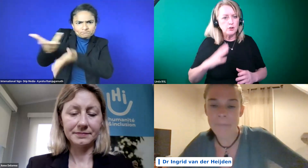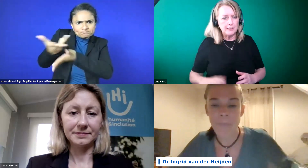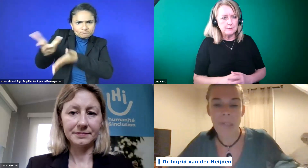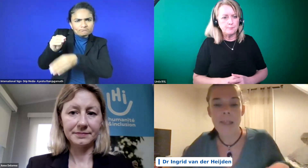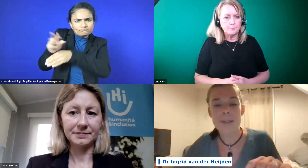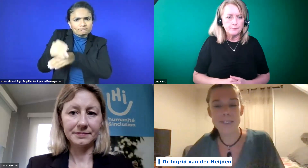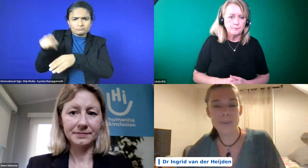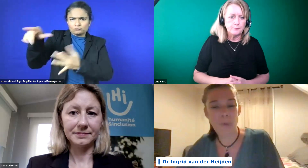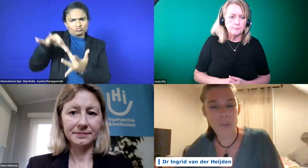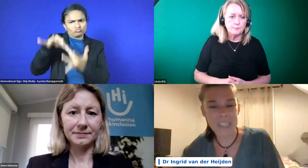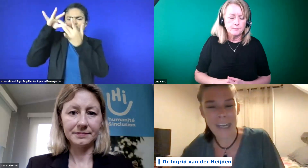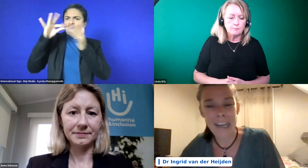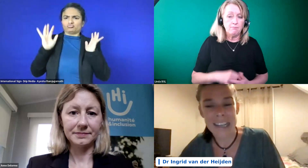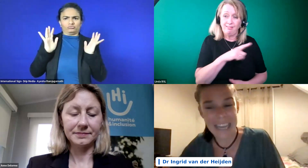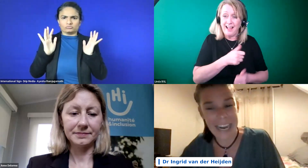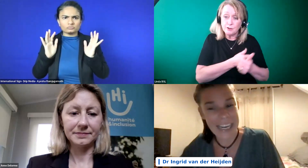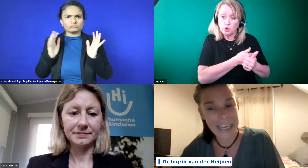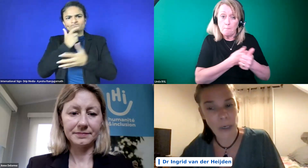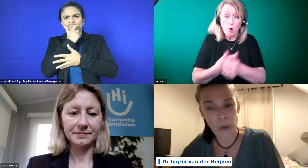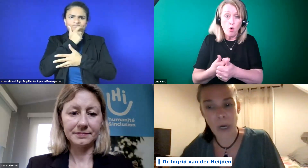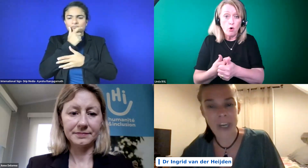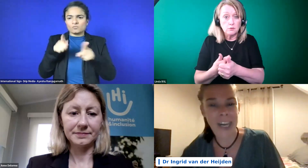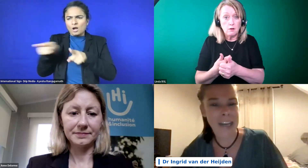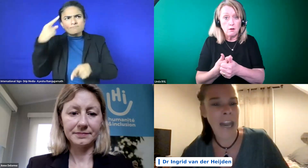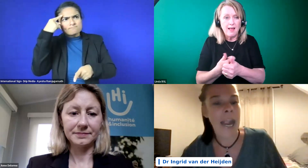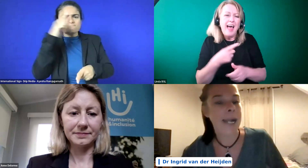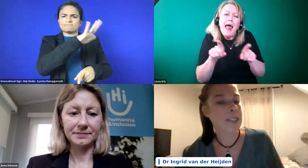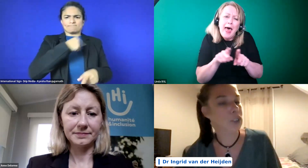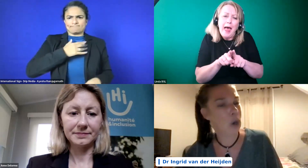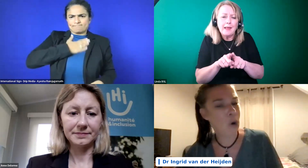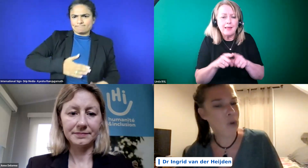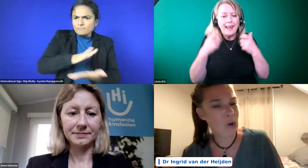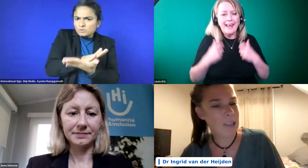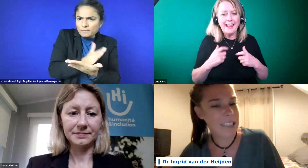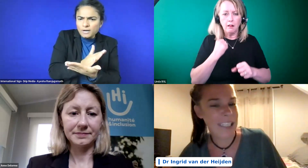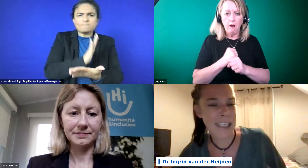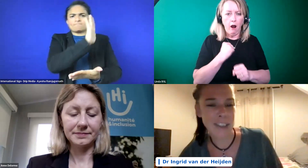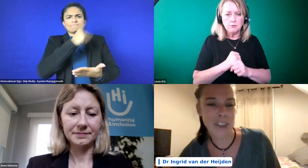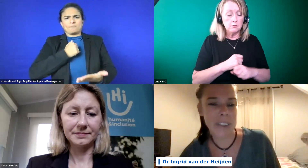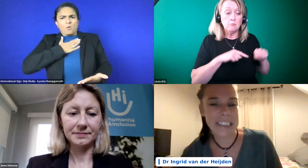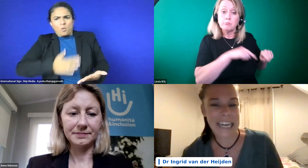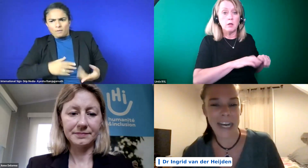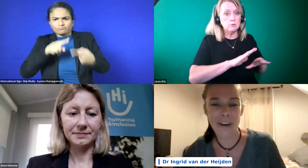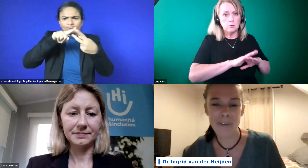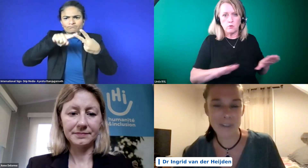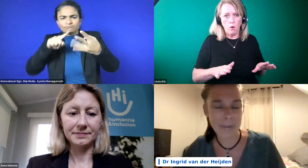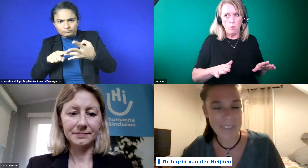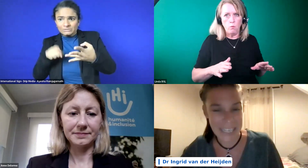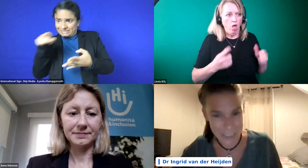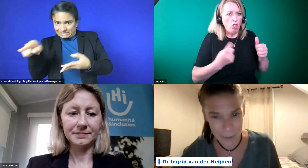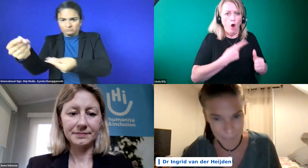process. The supporter, like a legal guardian, has no authority to decide